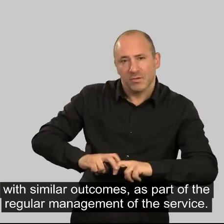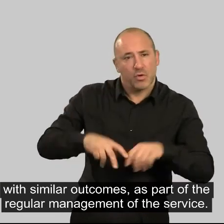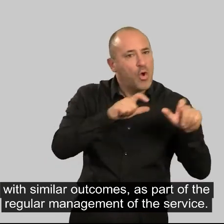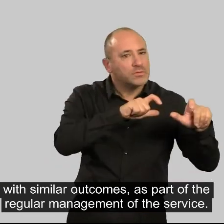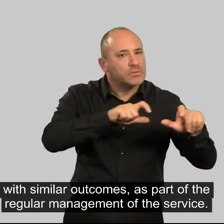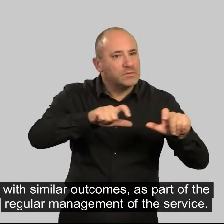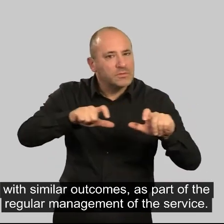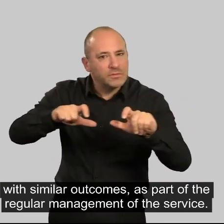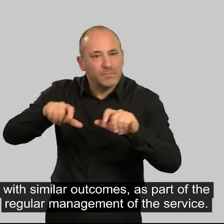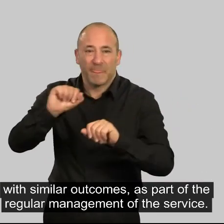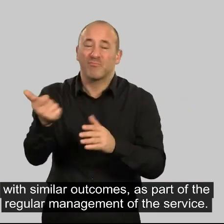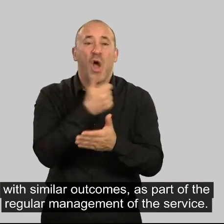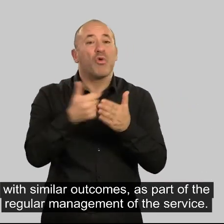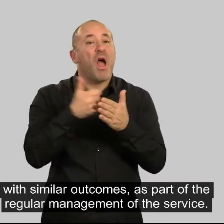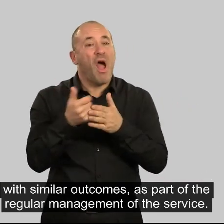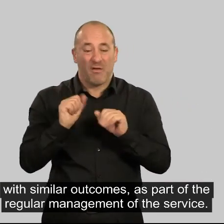the service.